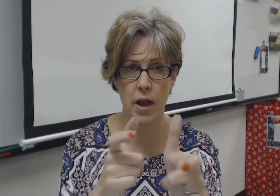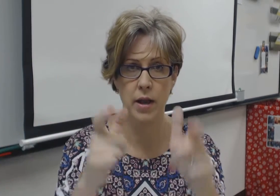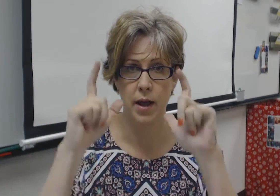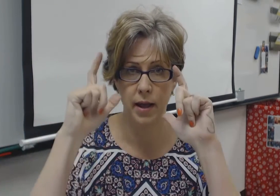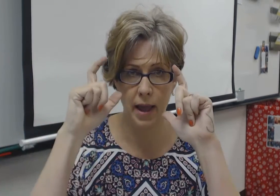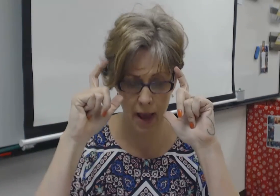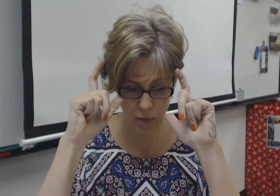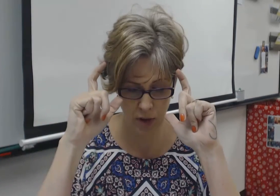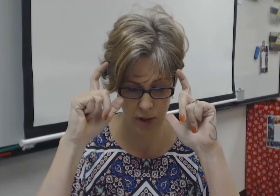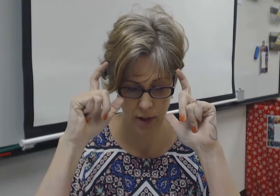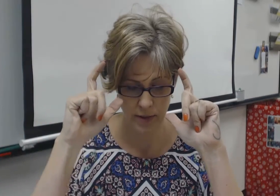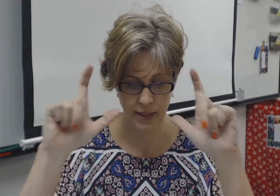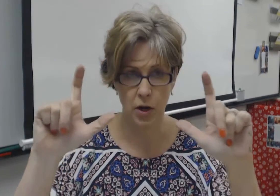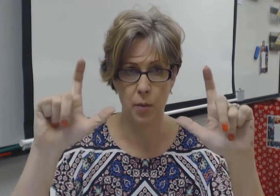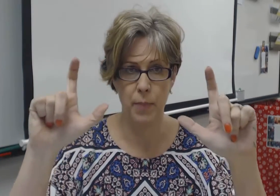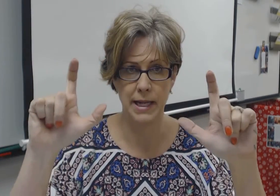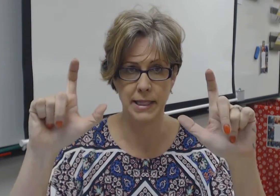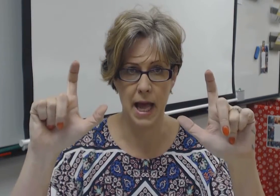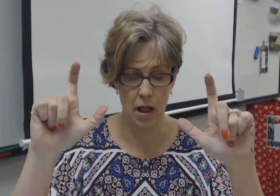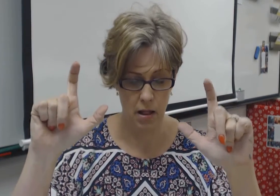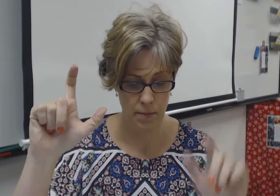run, camera. That's our bent L.